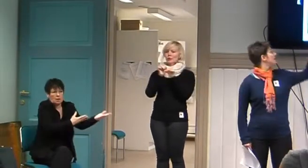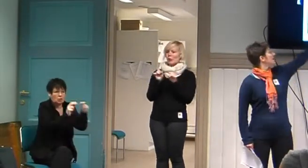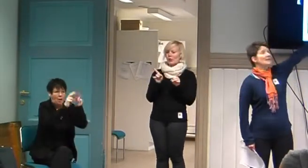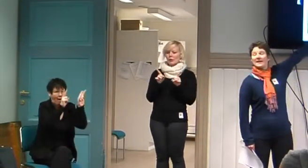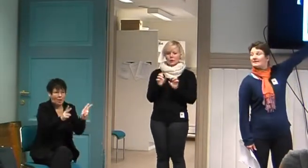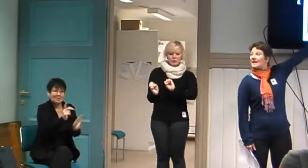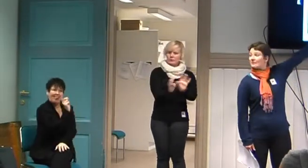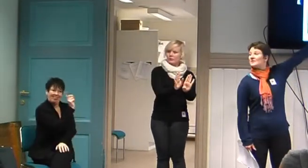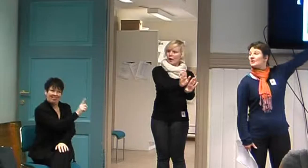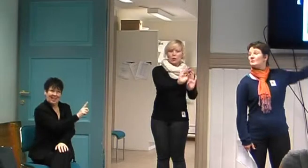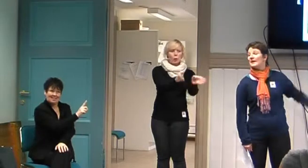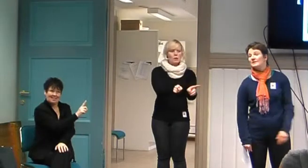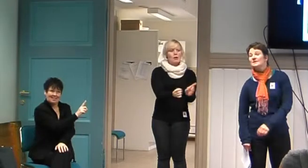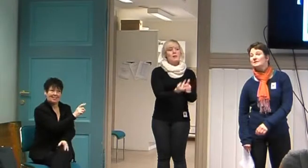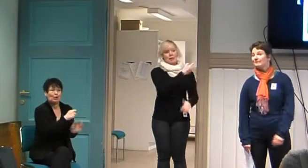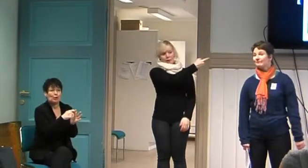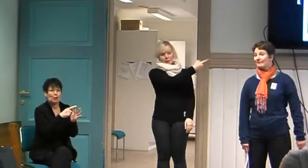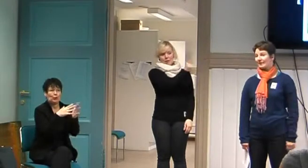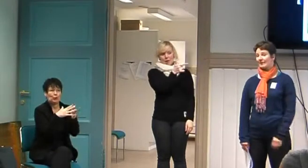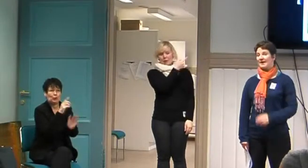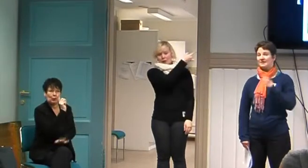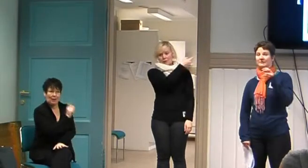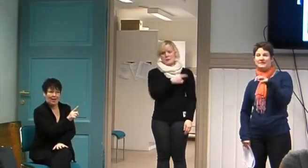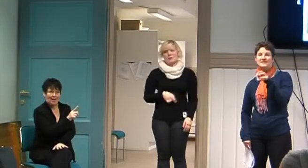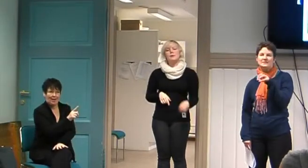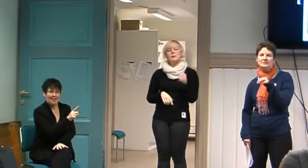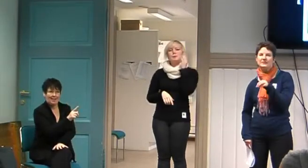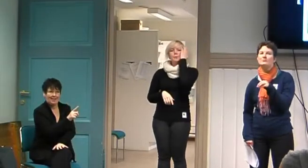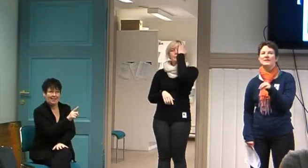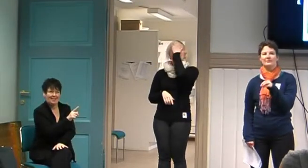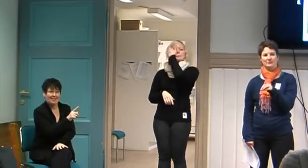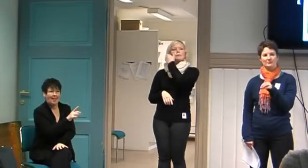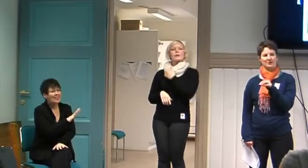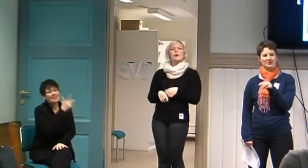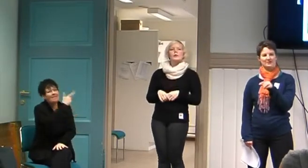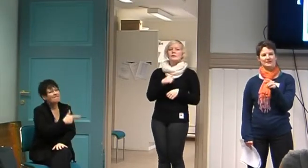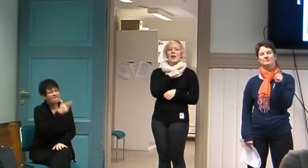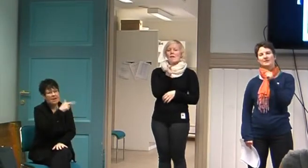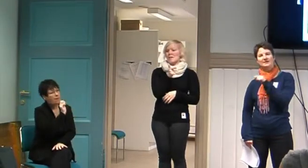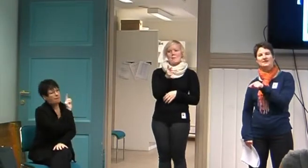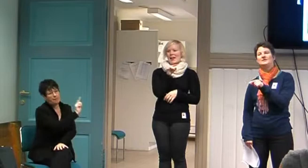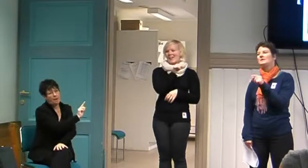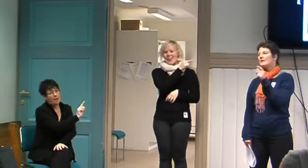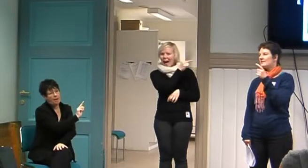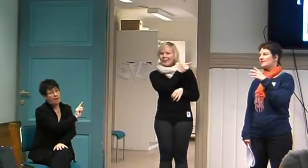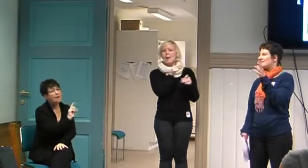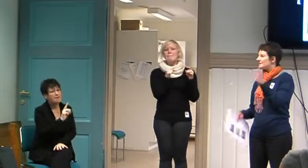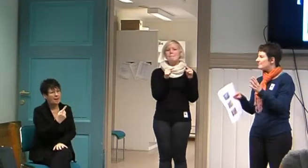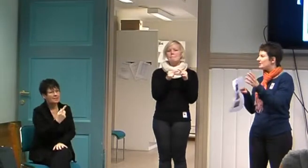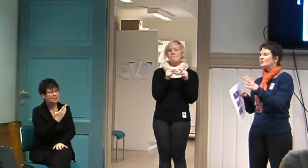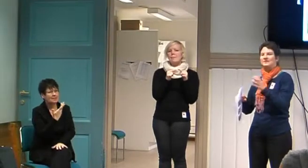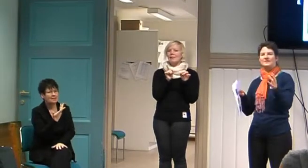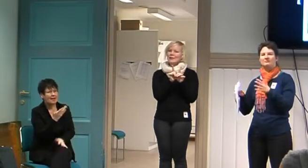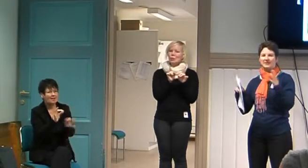house, that happened at Kew Palace. And in fact, they didn't film that film at Kew Palace, but they did take